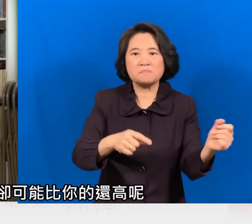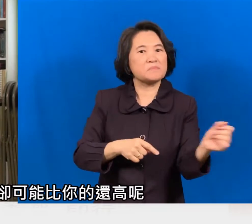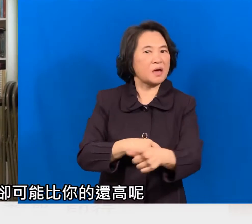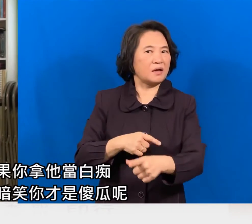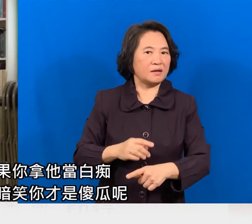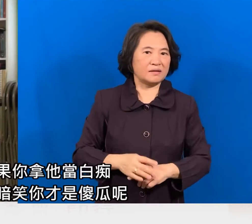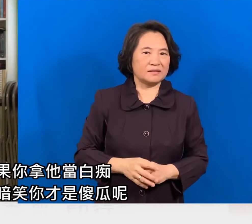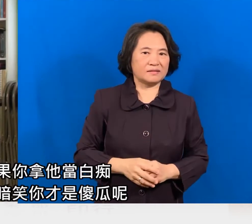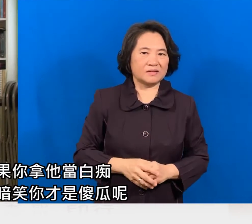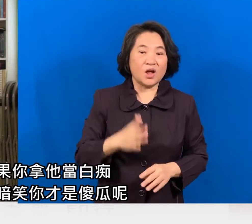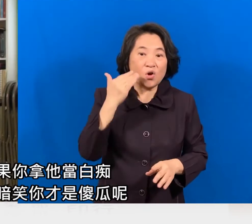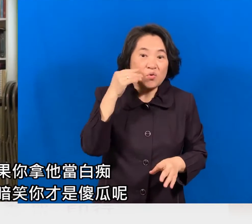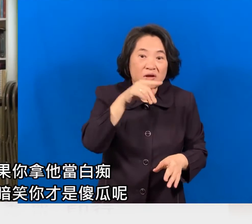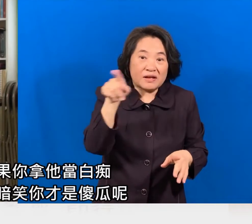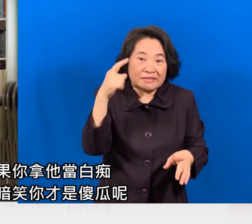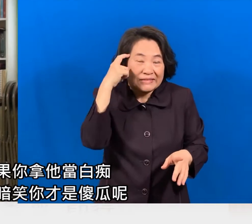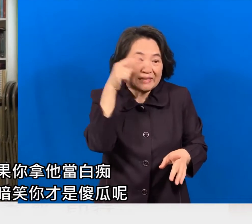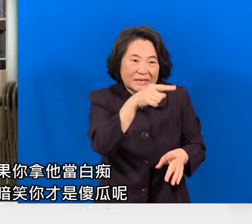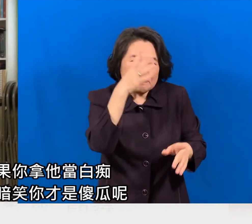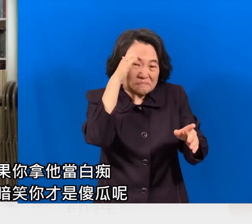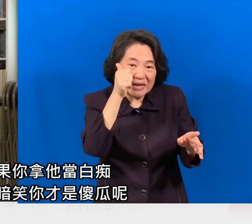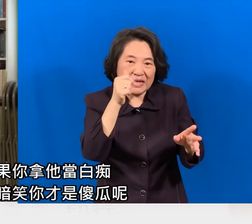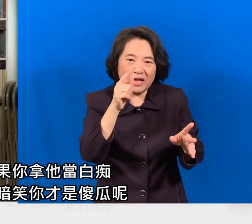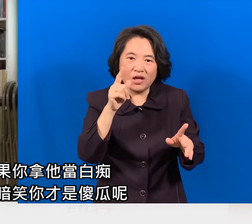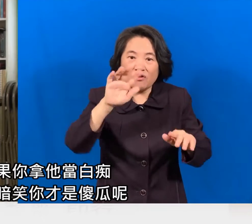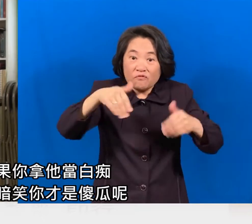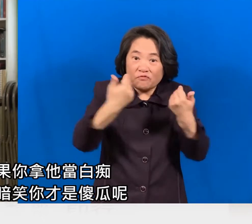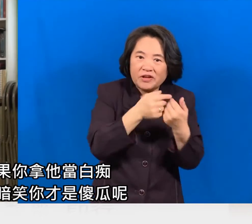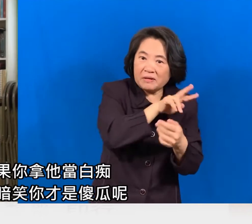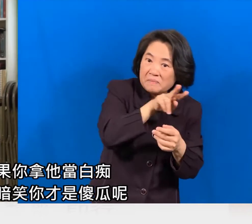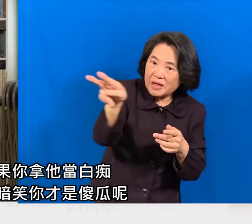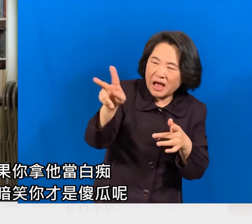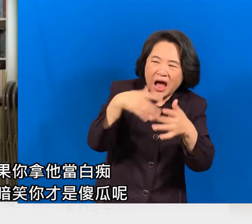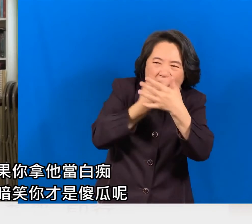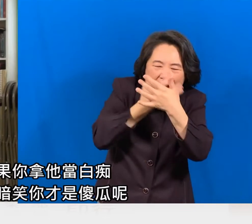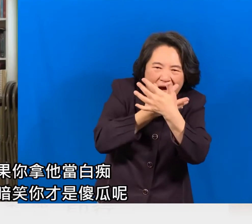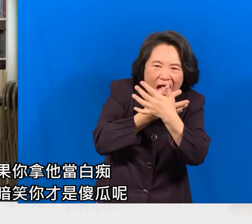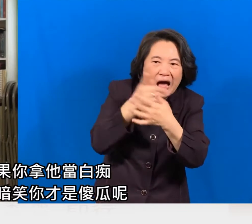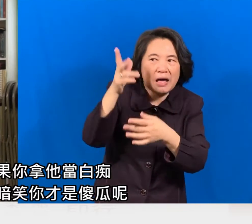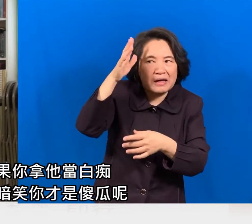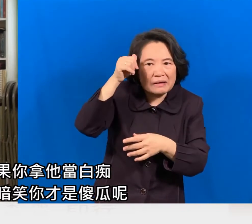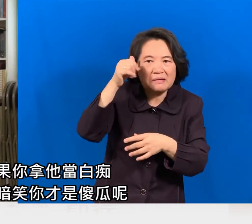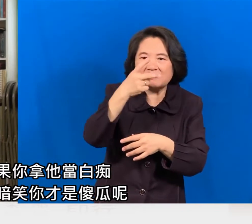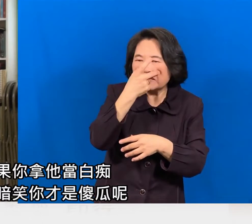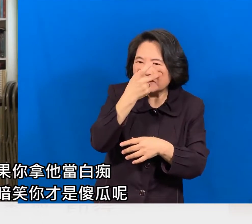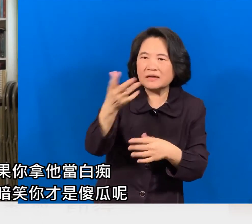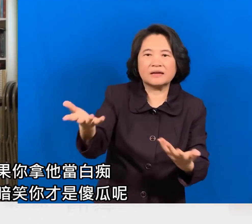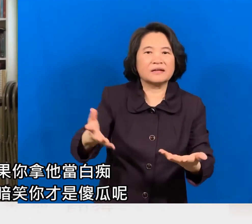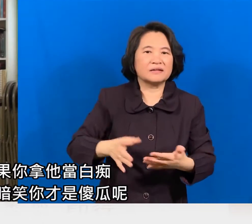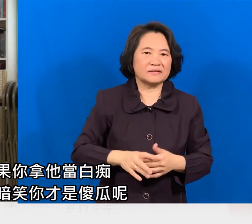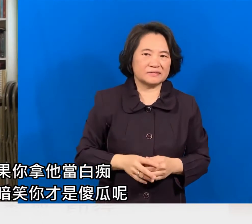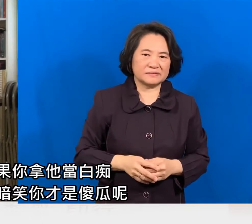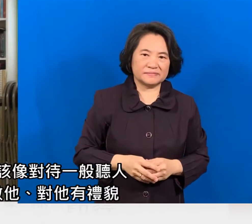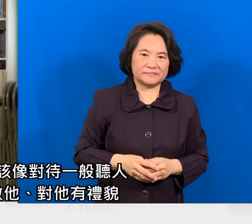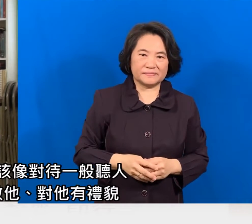you. So, if you take him for an idiot, you'll discover that inside he might be regarding you as